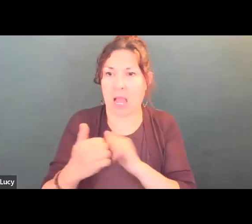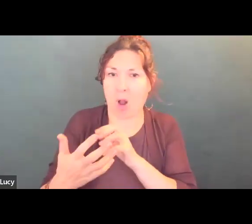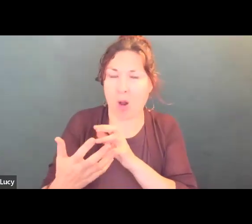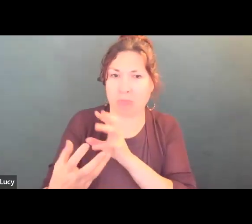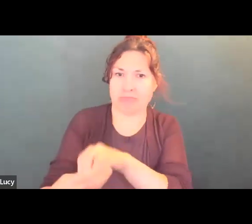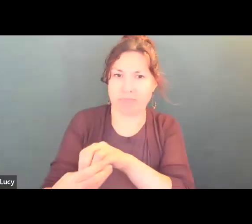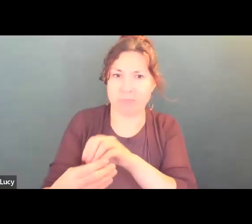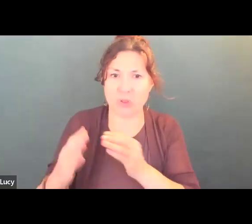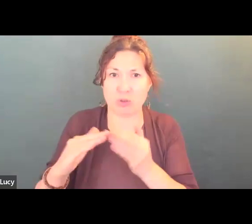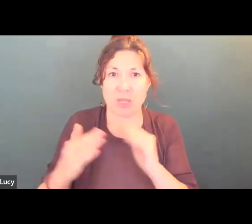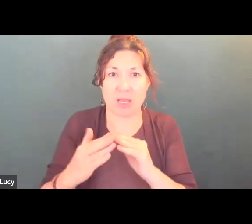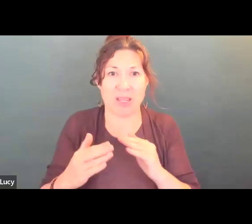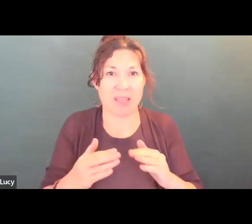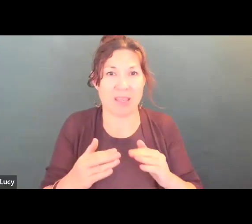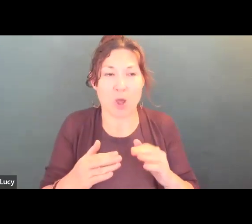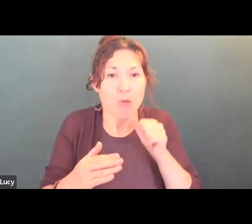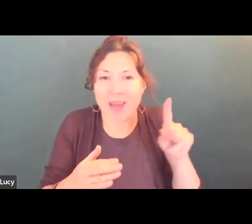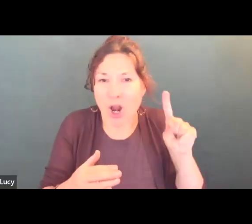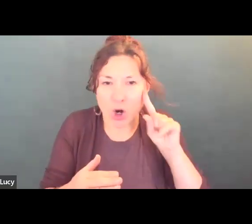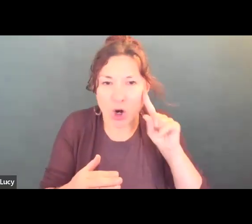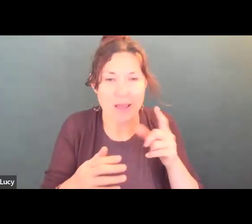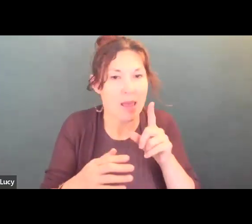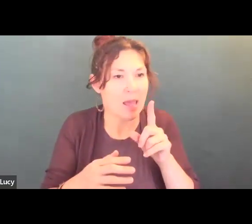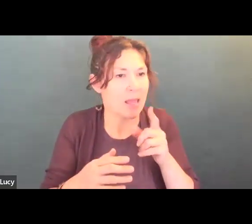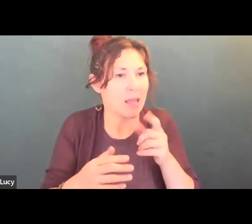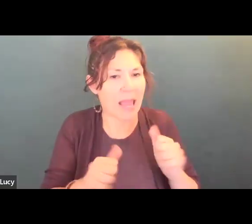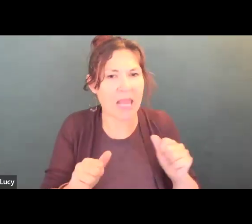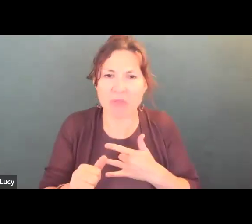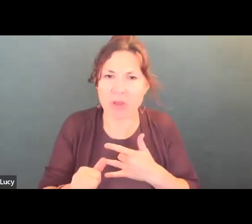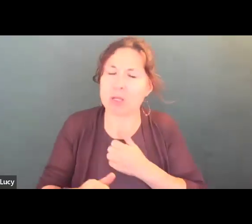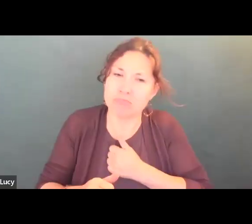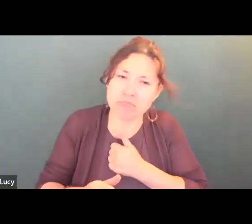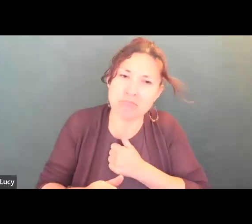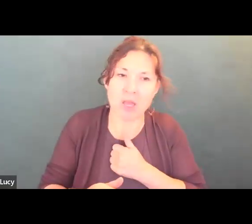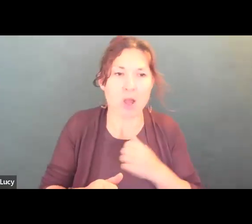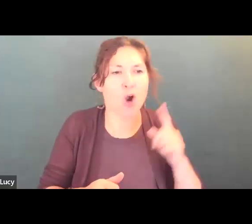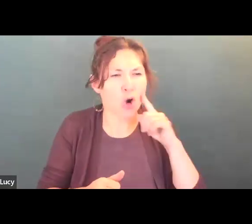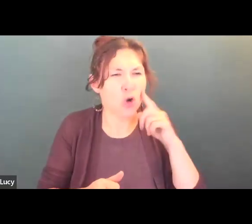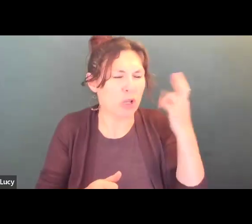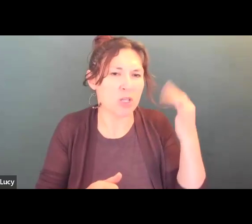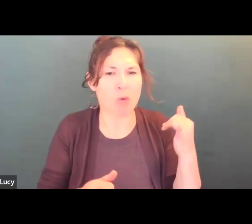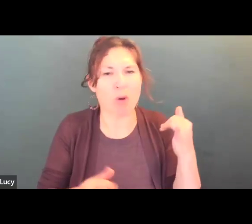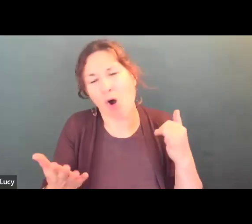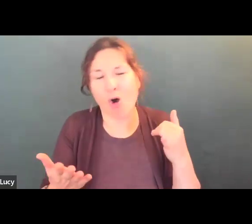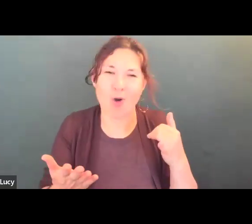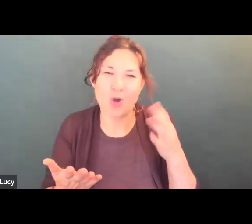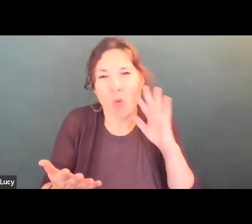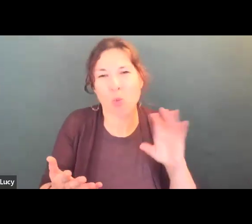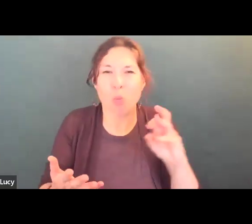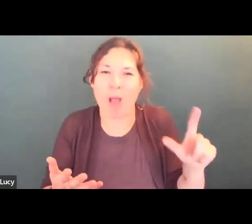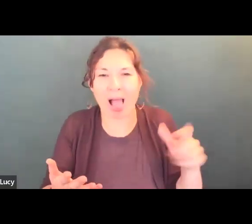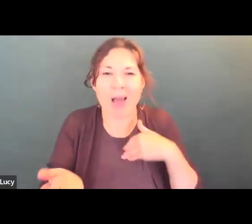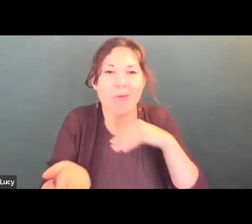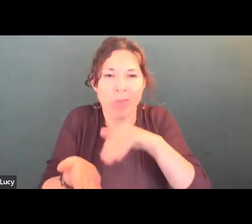what we've heard. We've heard all the reasons it would have been complicated, but some of them are just like, we didn't give people a heads up. Like we're rolling out